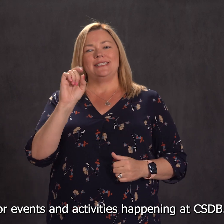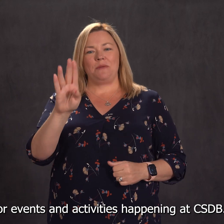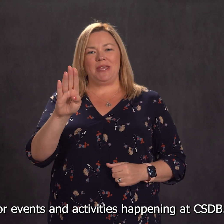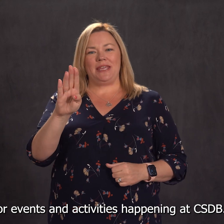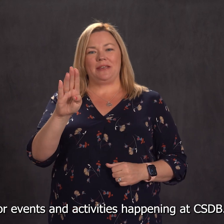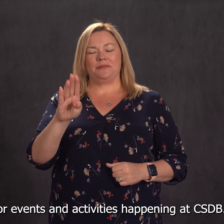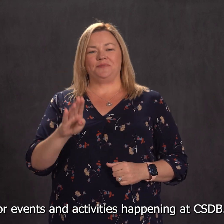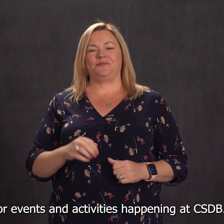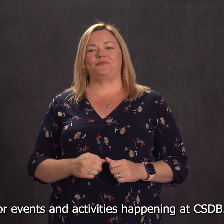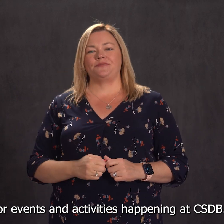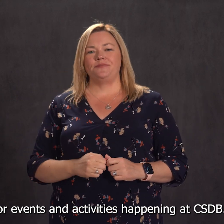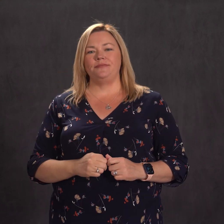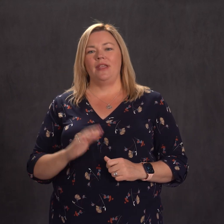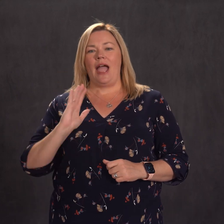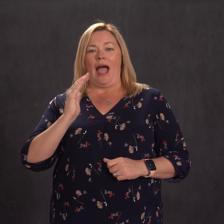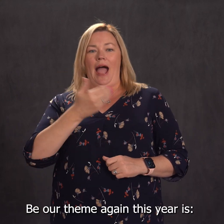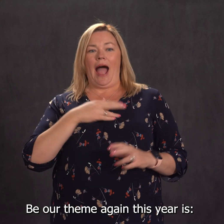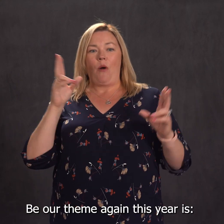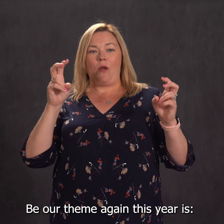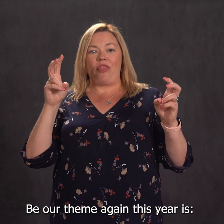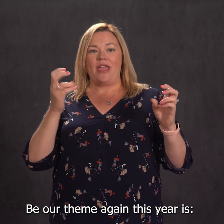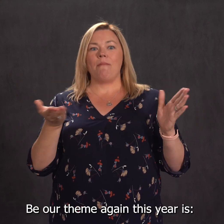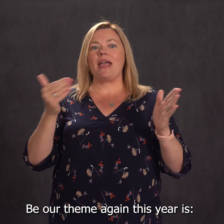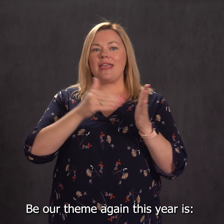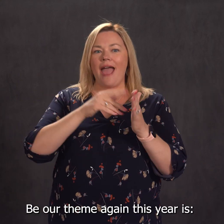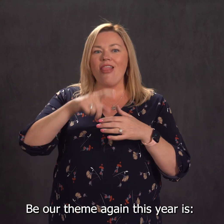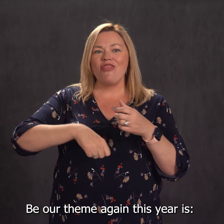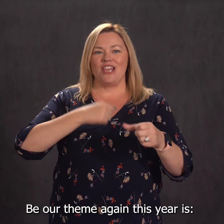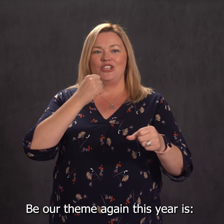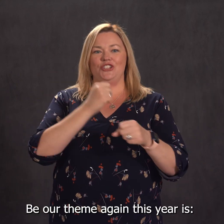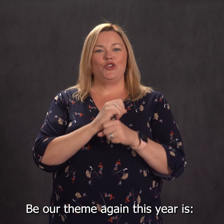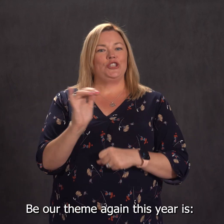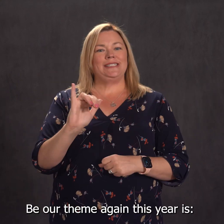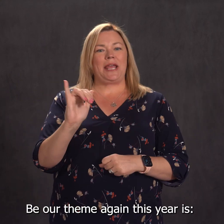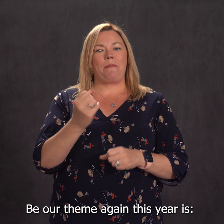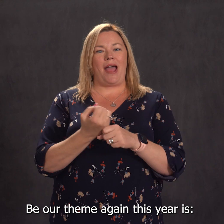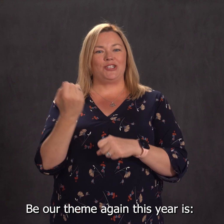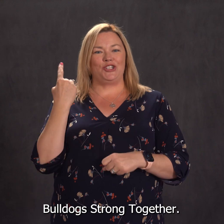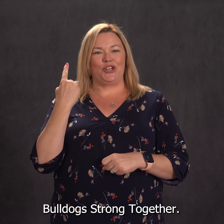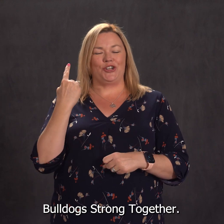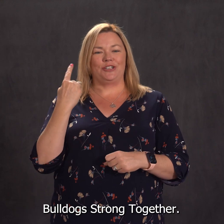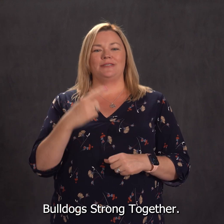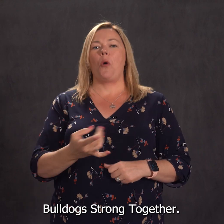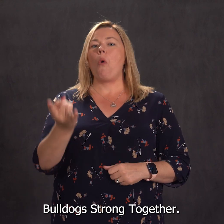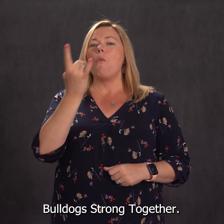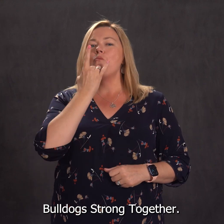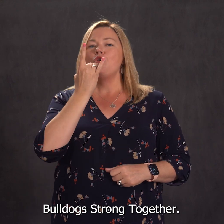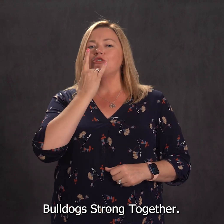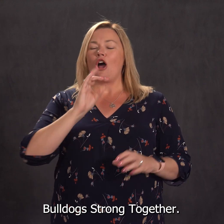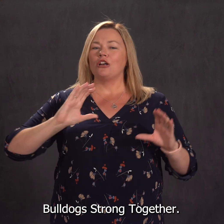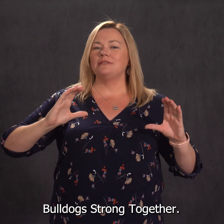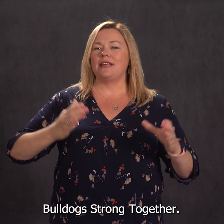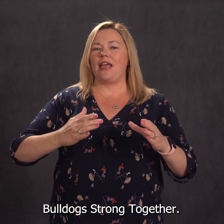at CSDB. Our theme again this year is Bulldogs Strong Together.